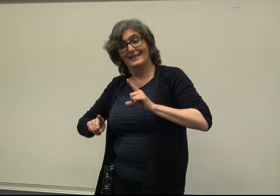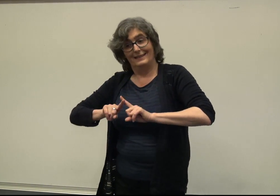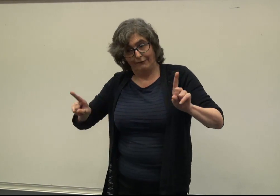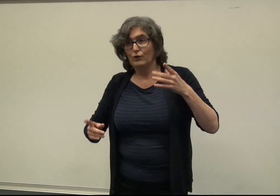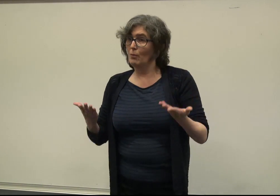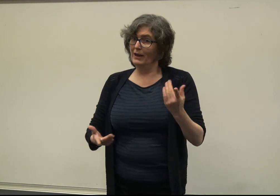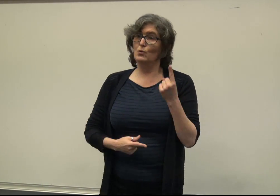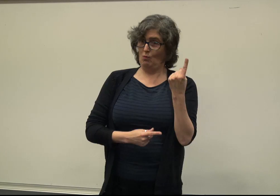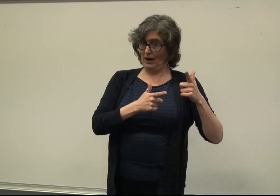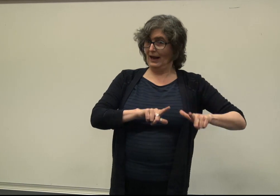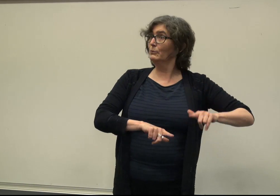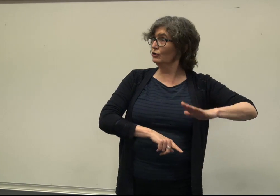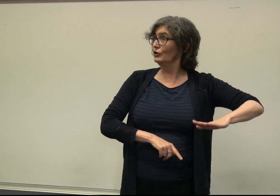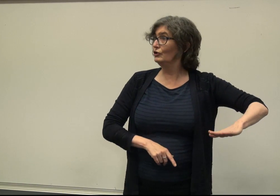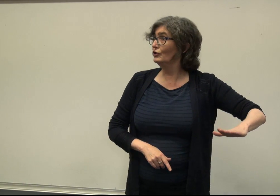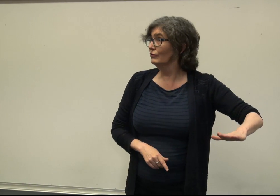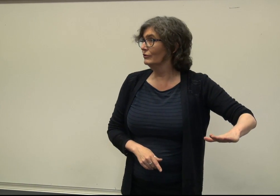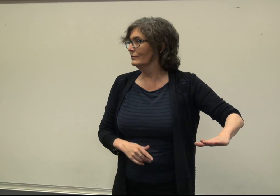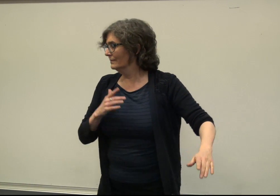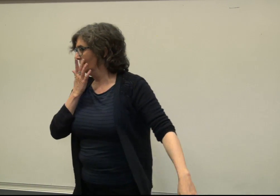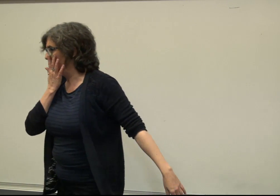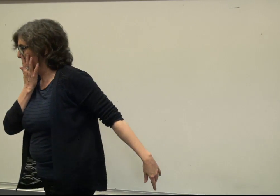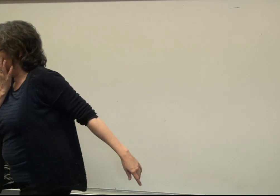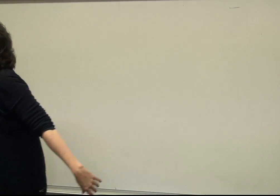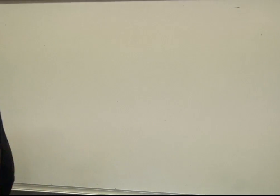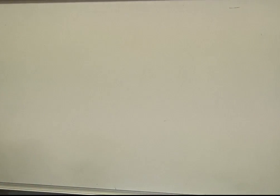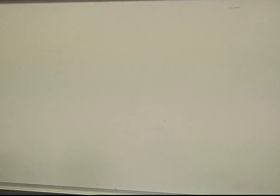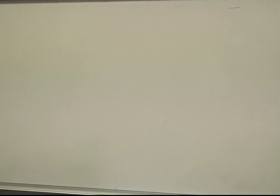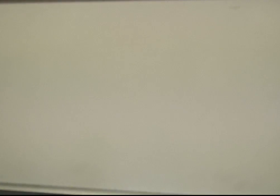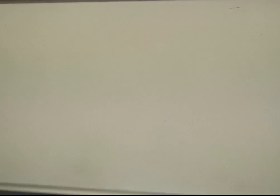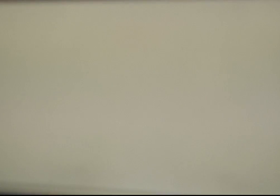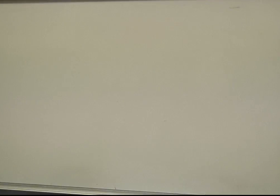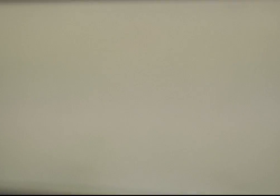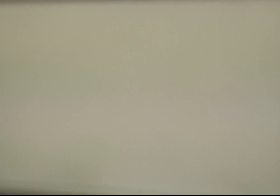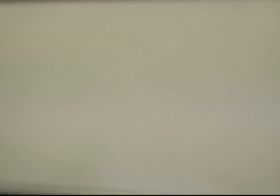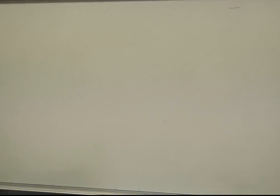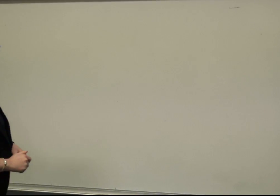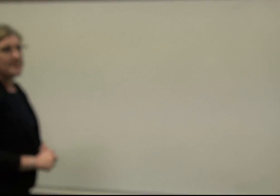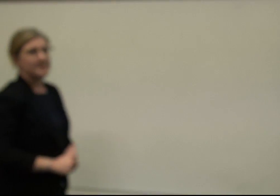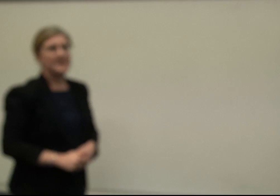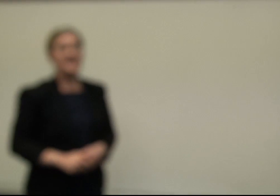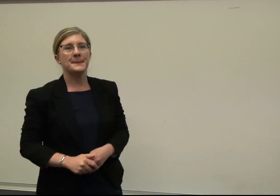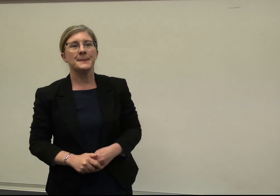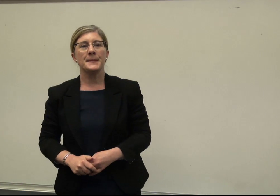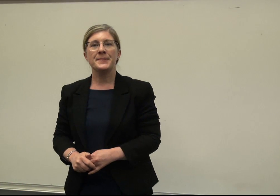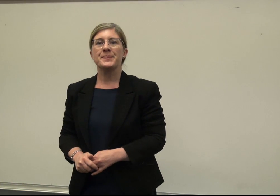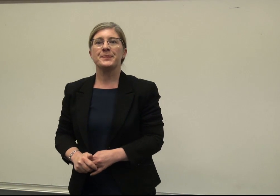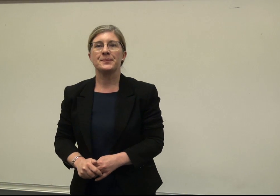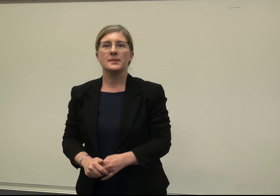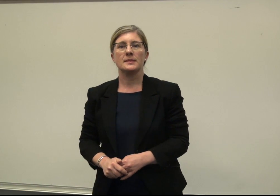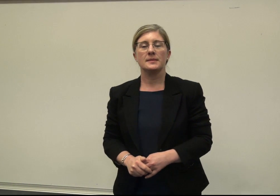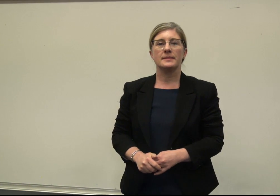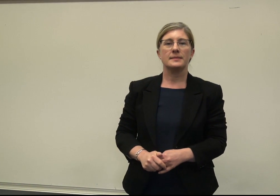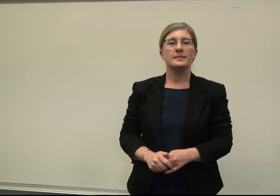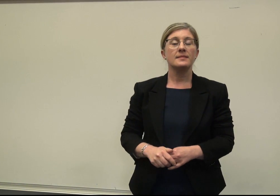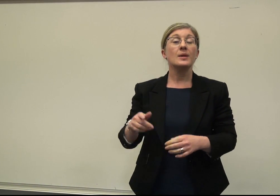There are longer-term benefits for aging. So some research shows